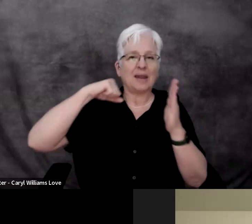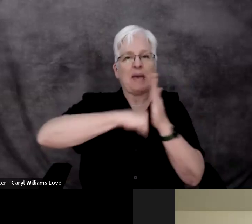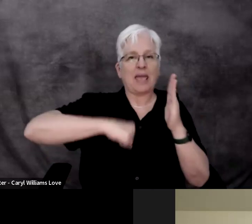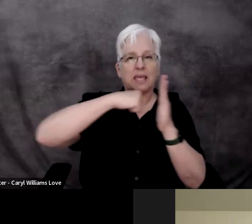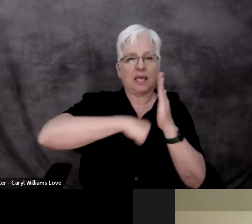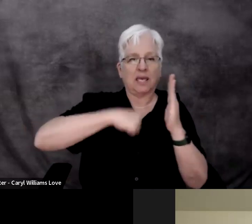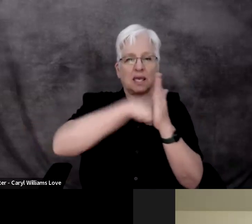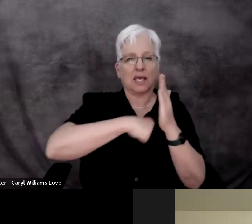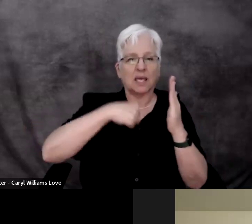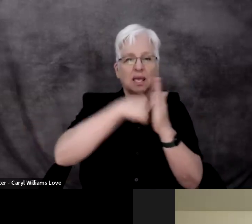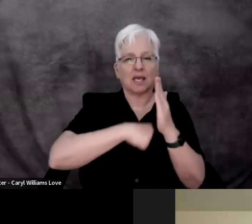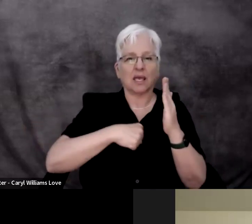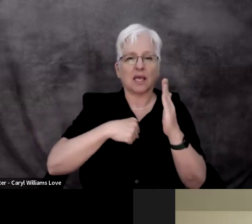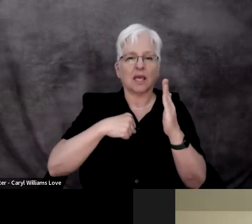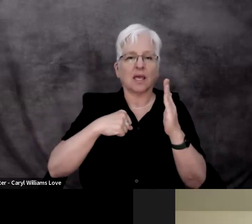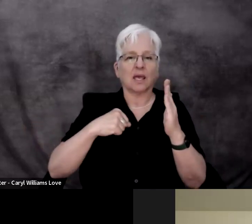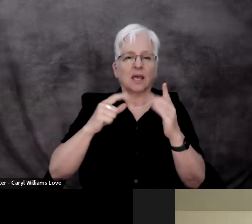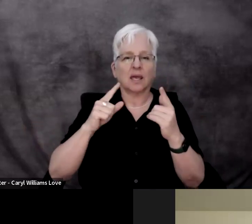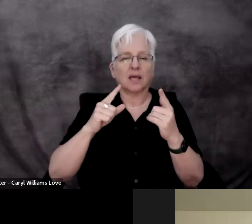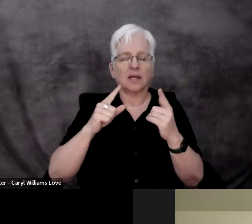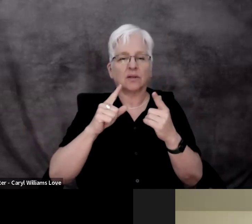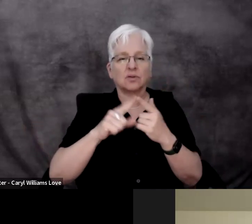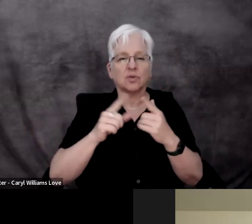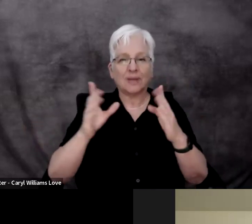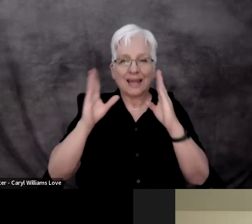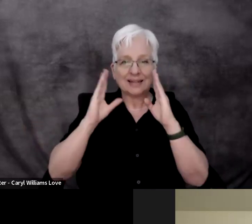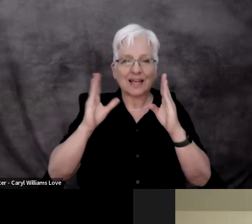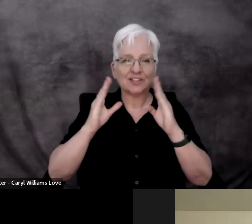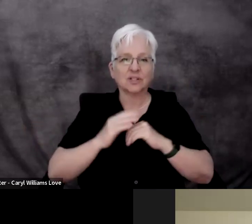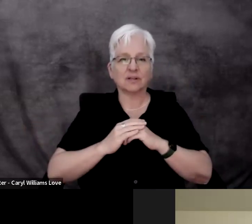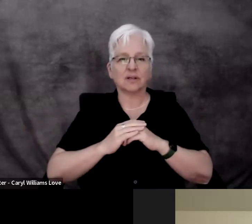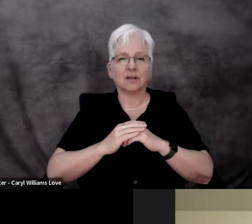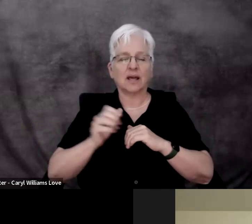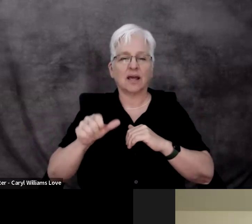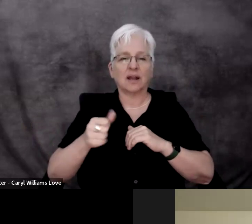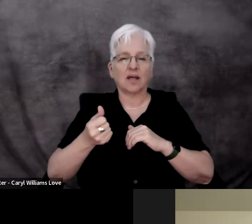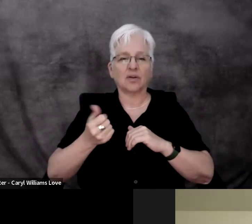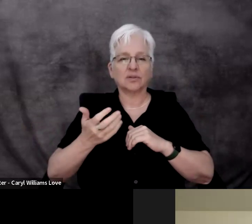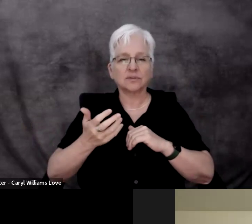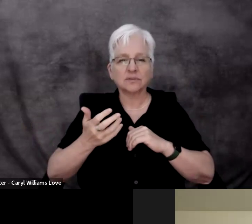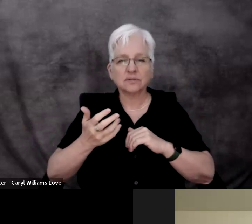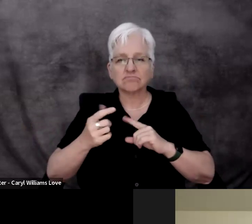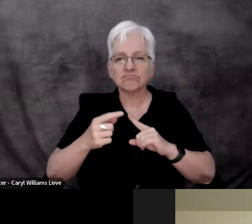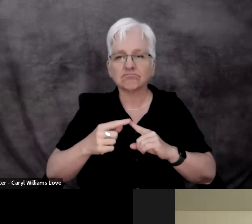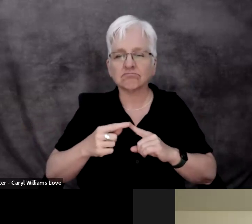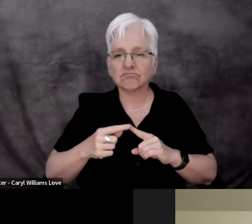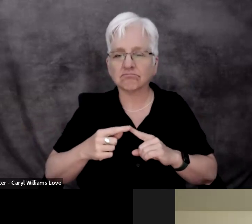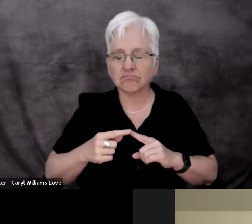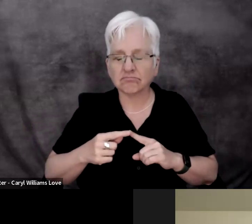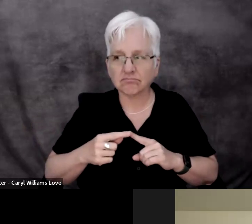that. It's really extreme behaviors and harm to self and others that requires medical attention. Bolting unsafe from the